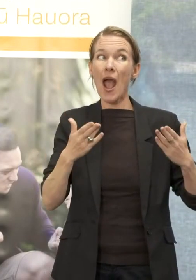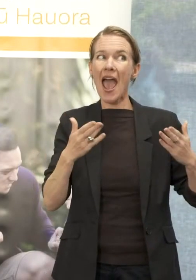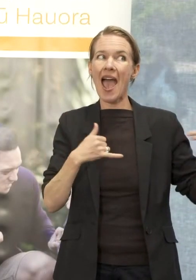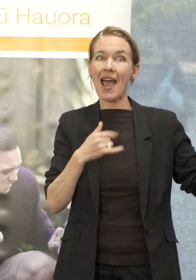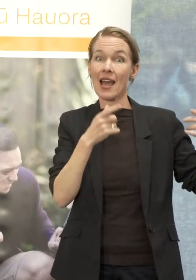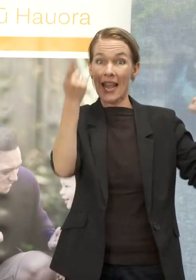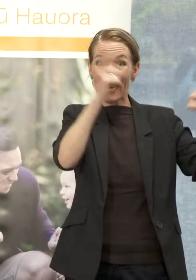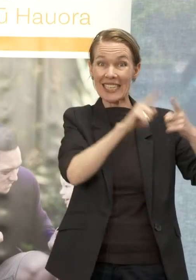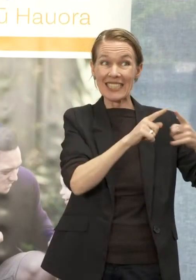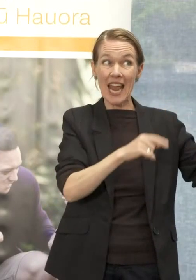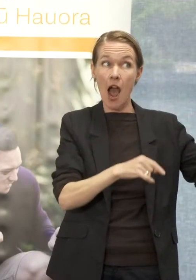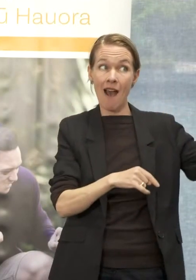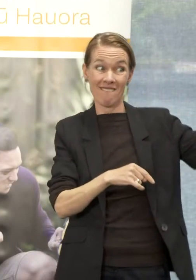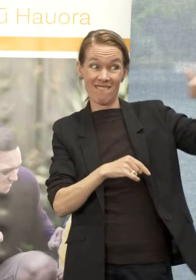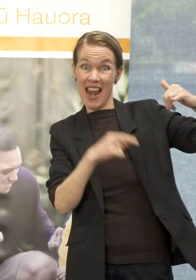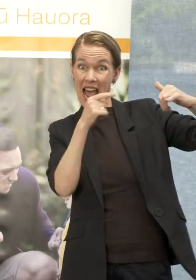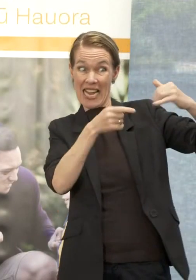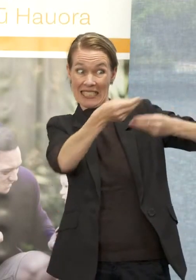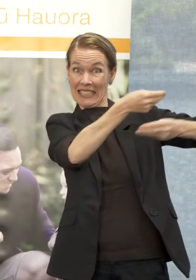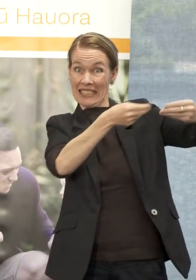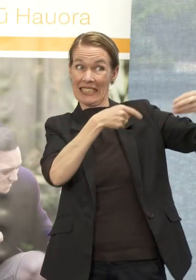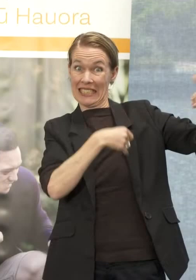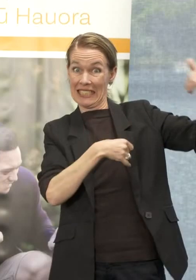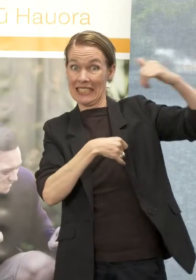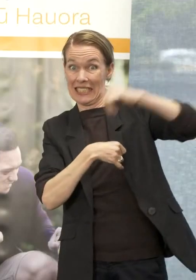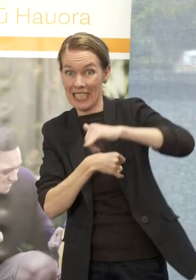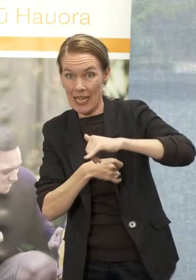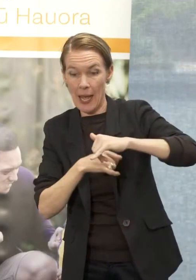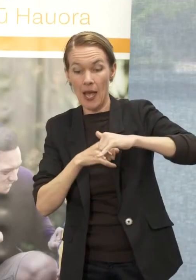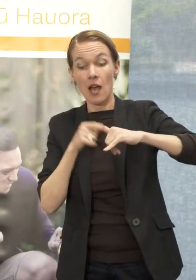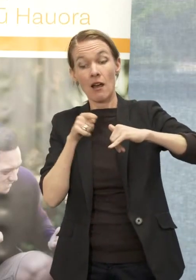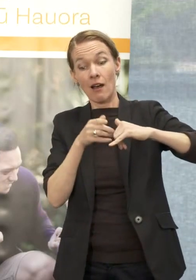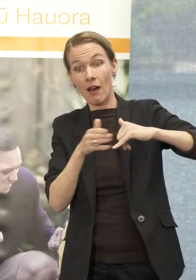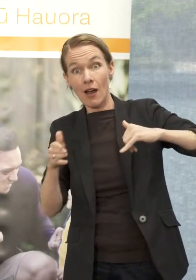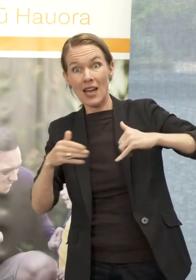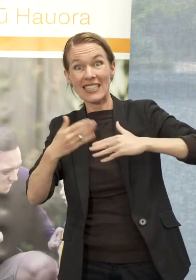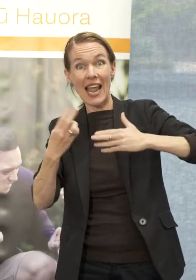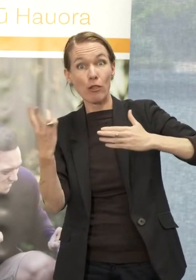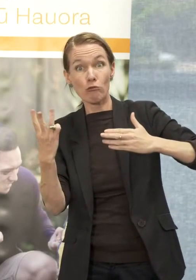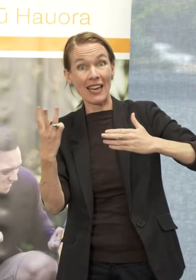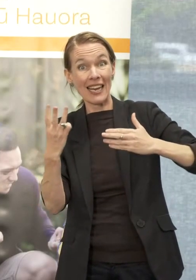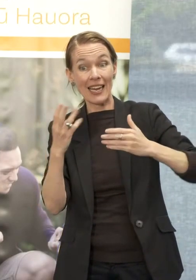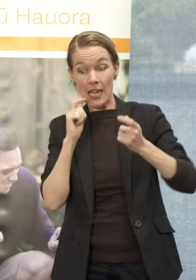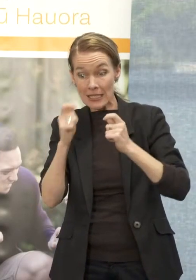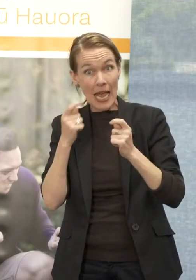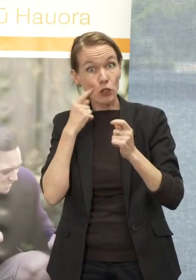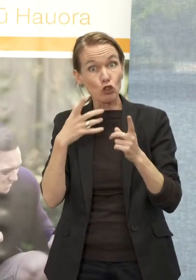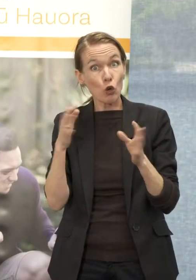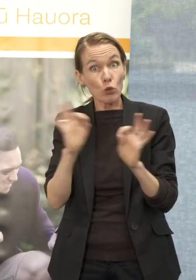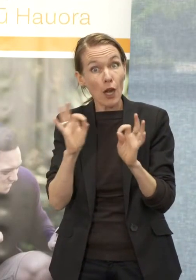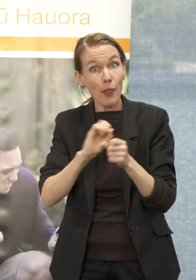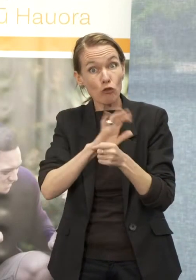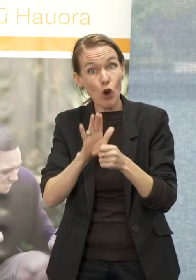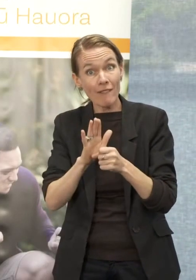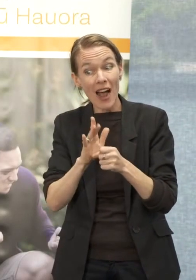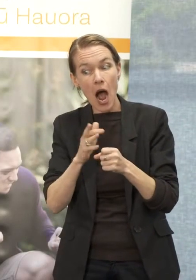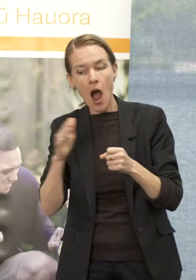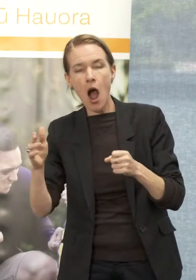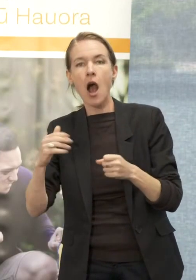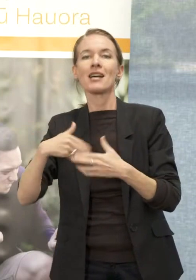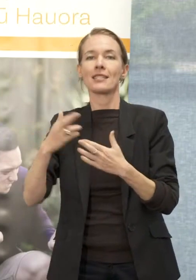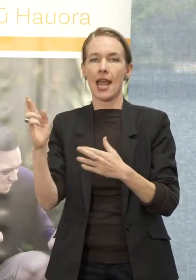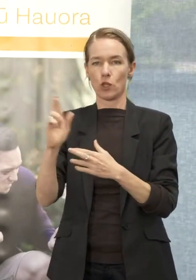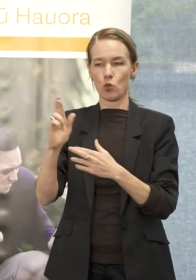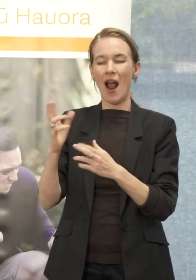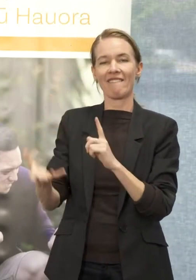test. They were test negative on their day 3. They had been exposed on the flight. They were incubating. That's why we do a day